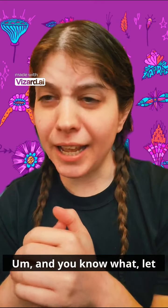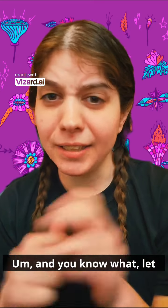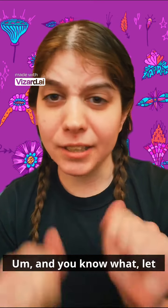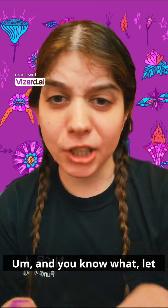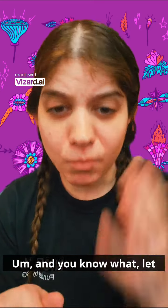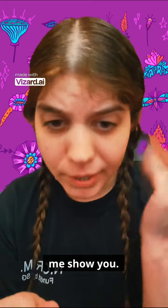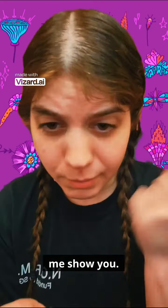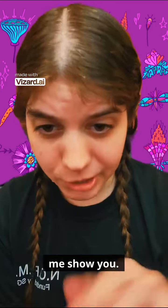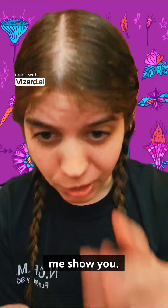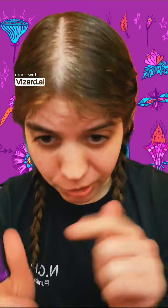And you know what? Let me show you.